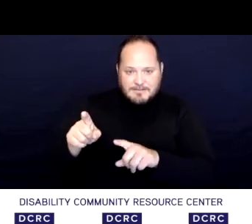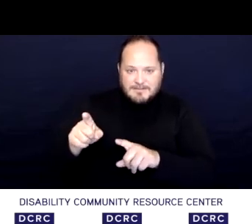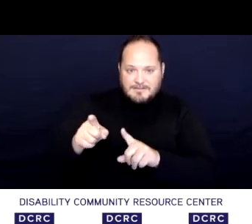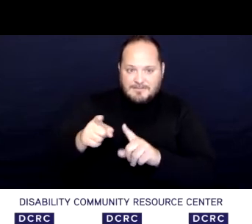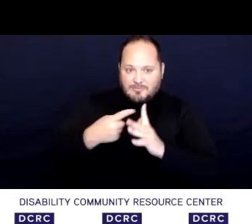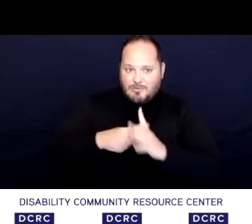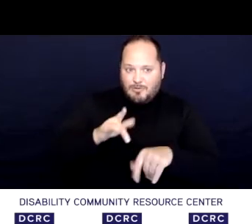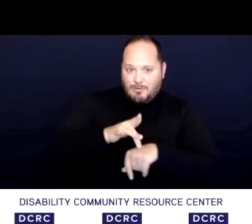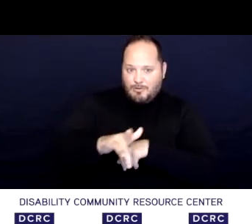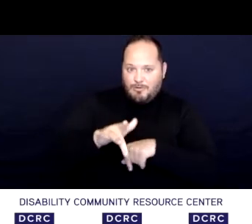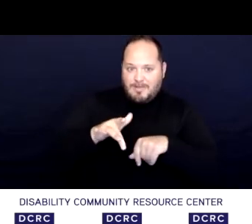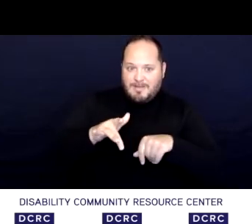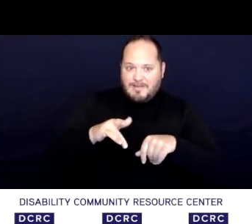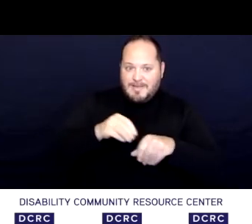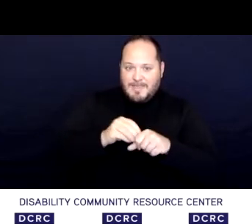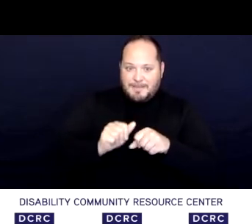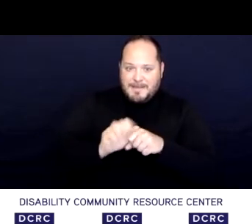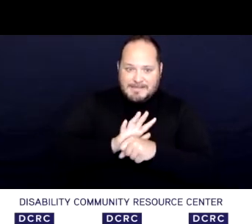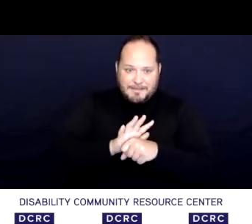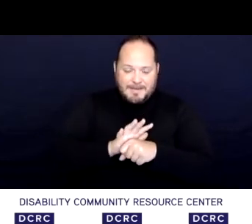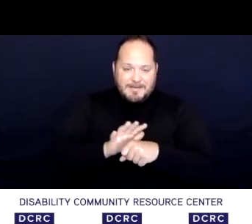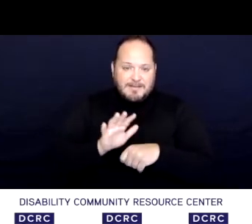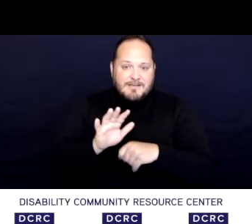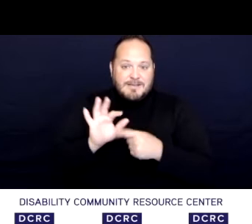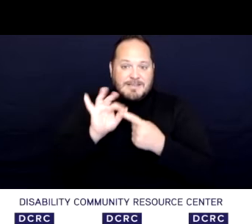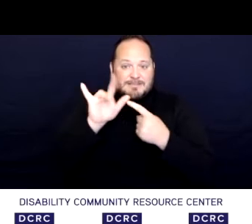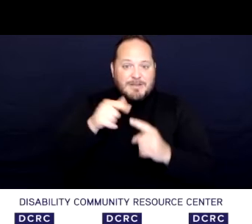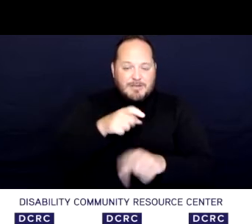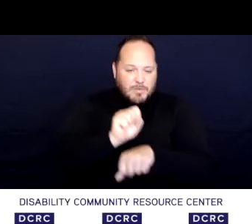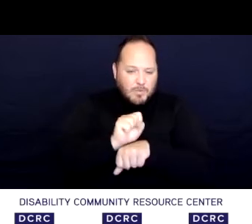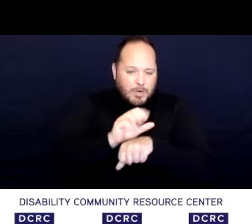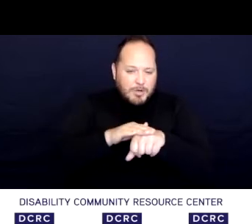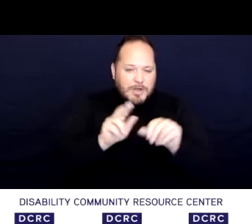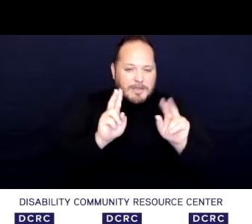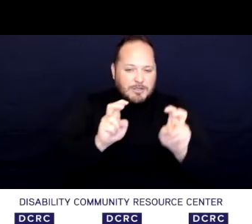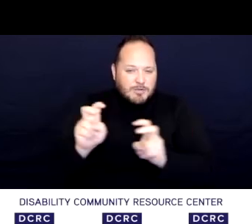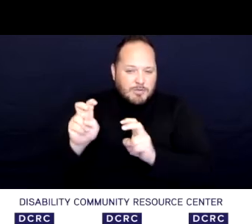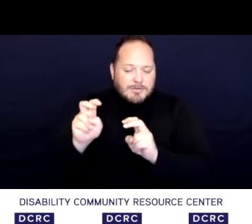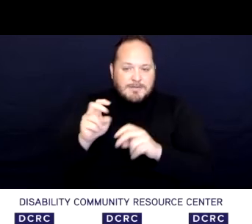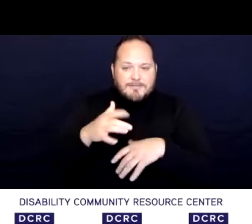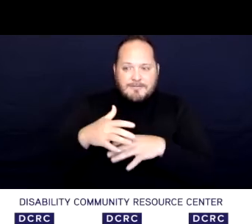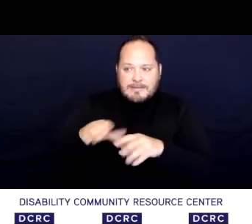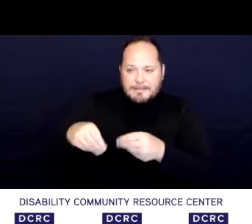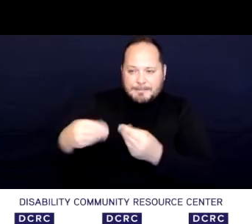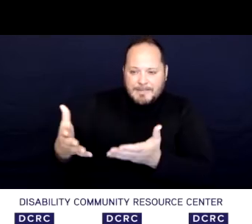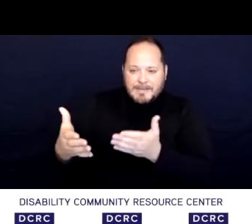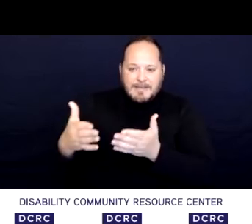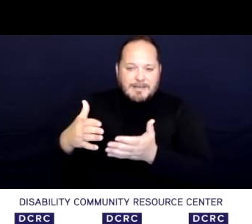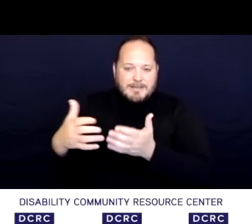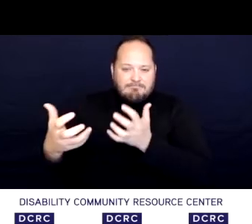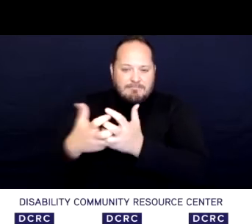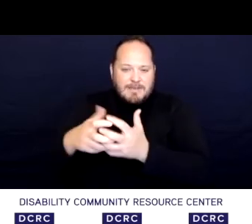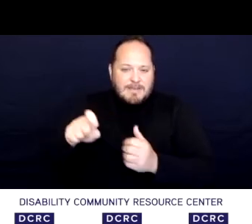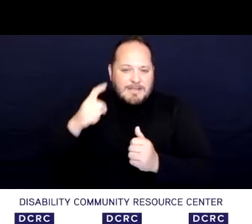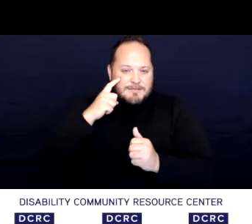pandemic, and especially working on issues of meeting the needs of disabled people who